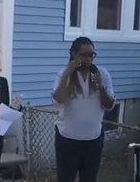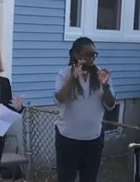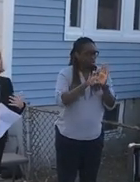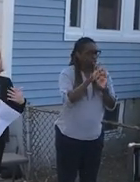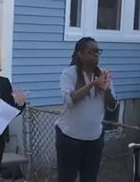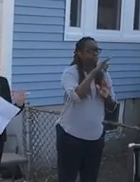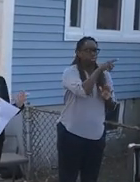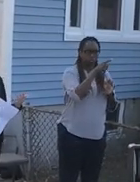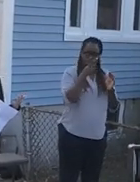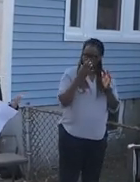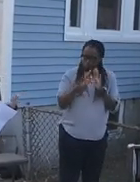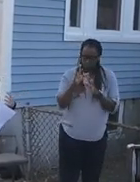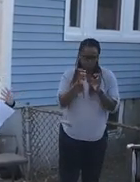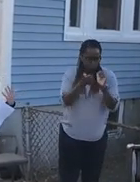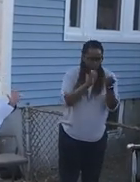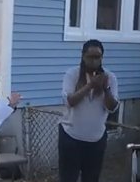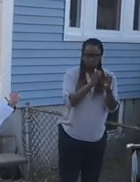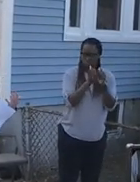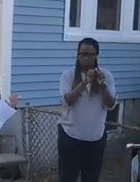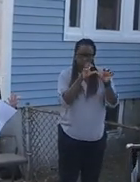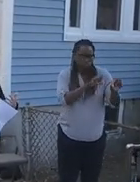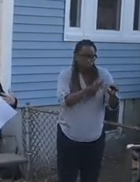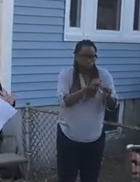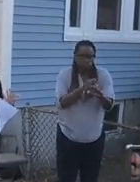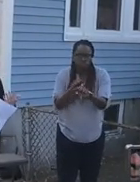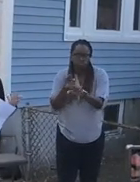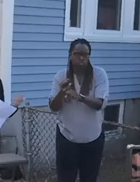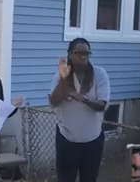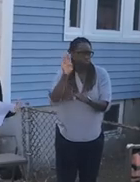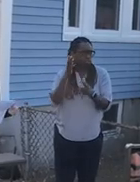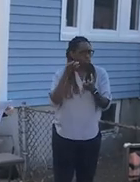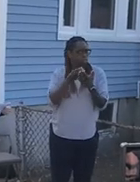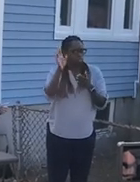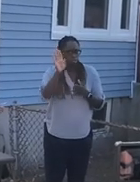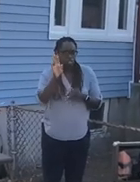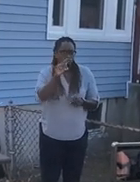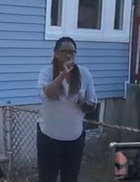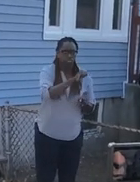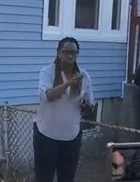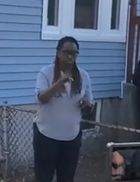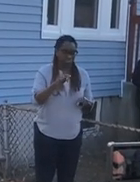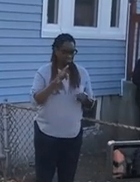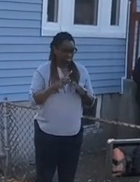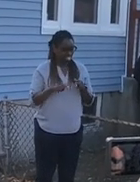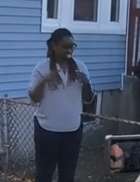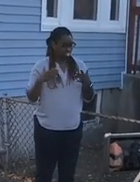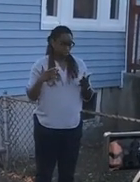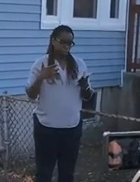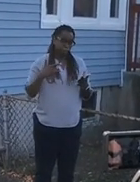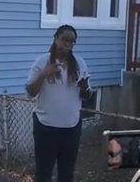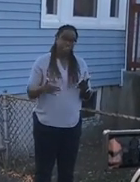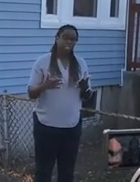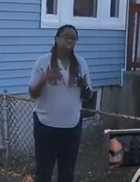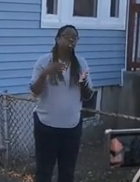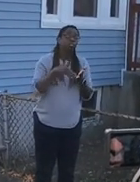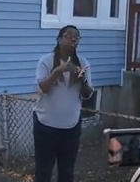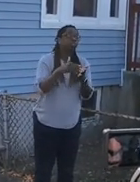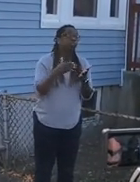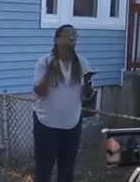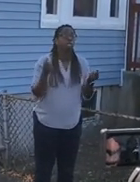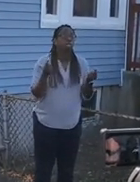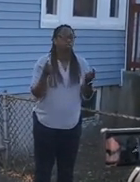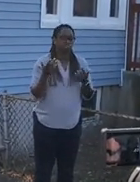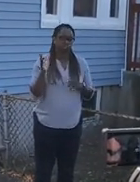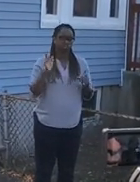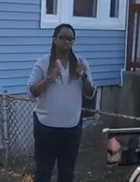these purchases, as we all know, we know too well, often have very, very sad endings, with residents being displaced